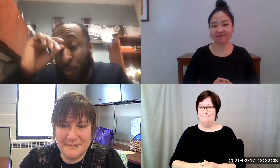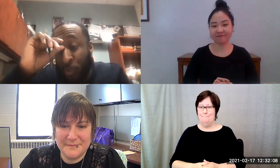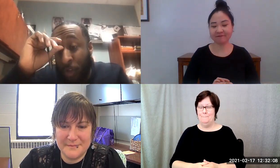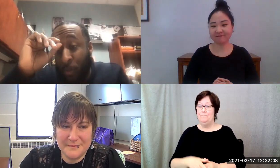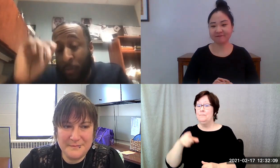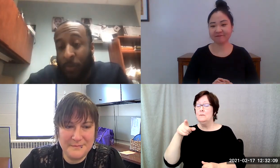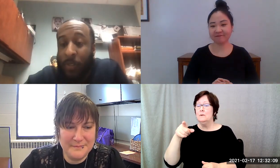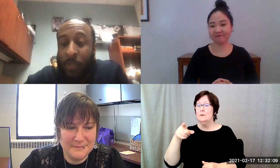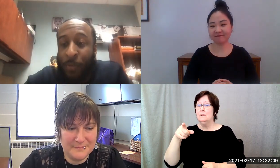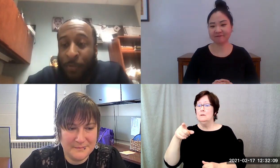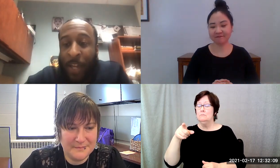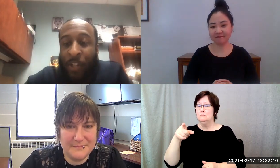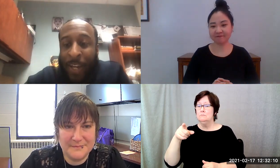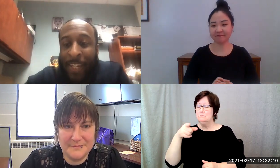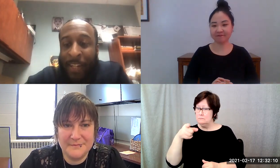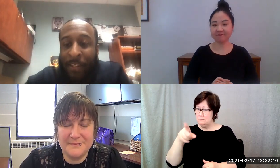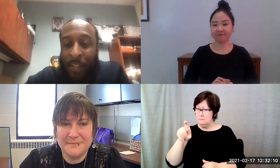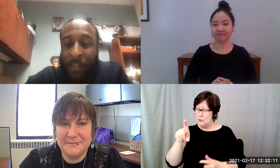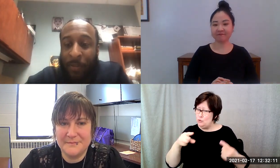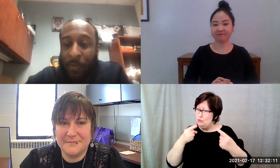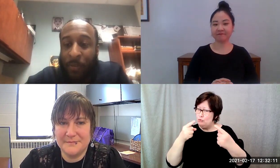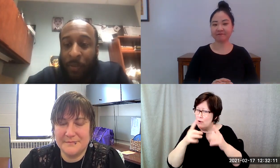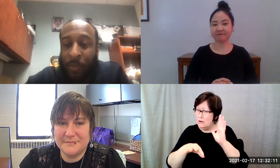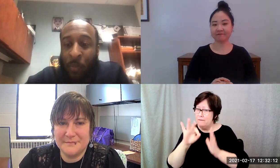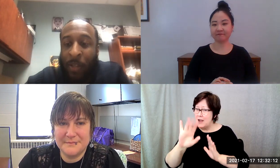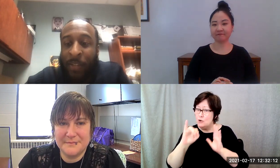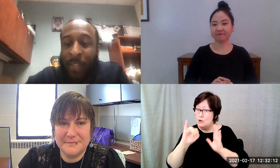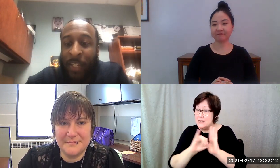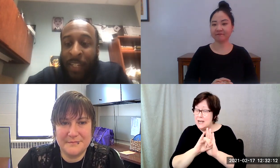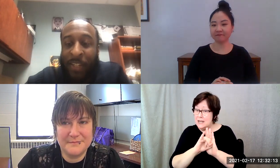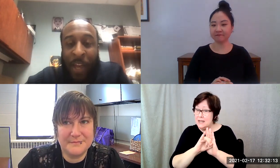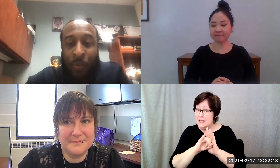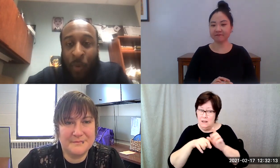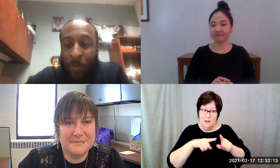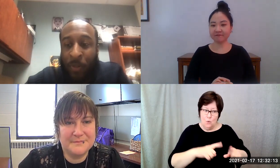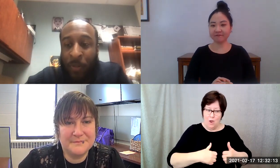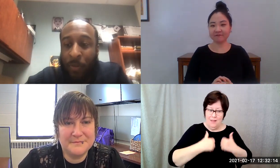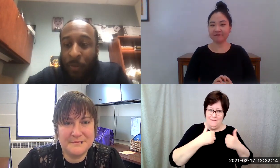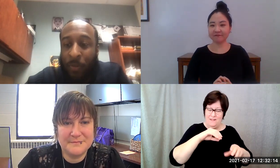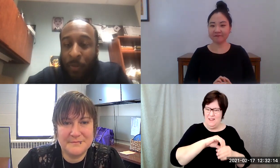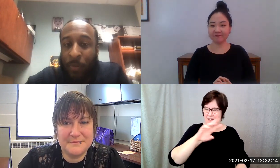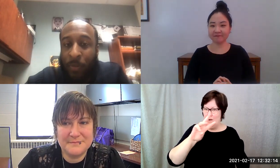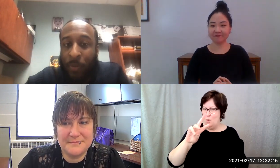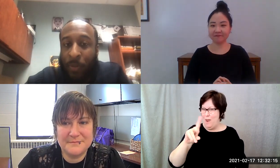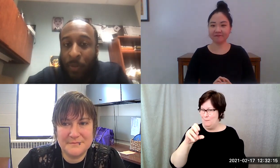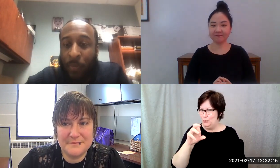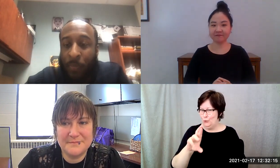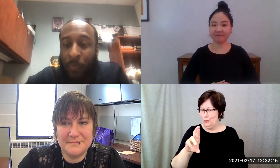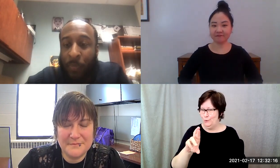Did you struggle to find your identity while living in the town of Webster